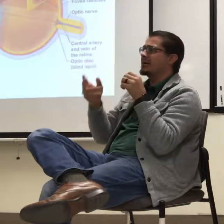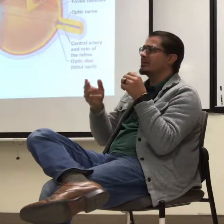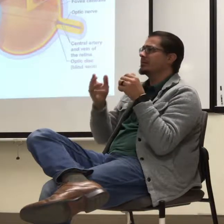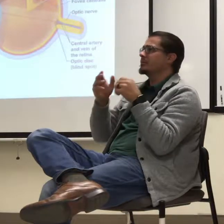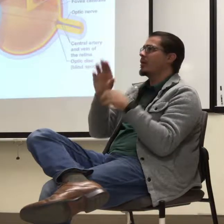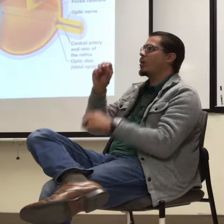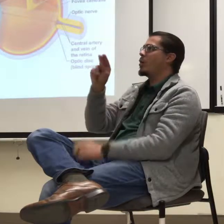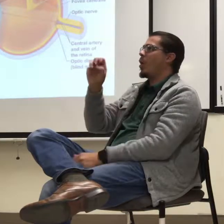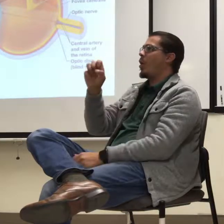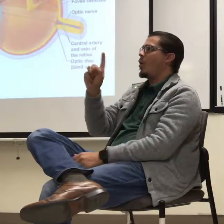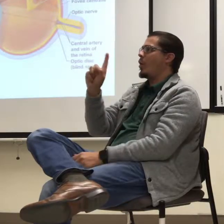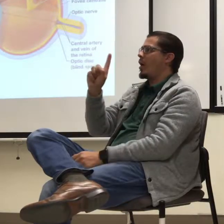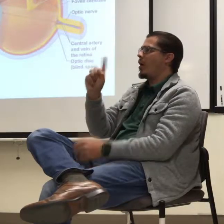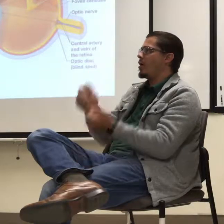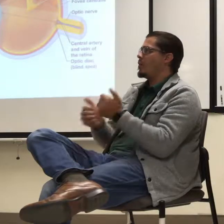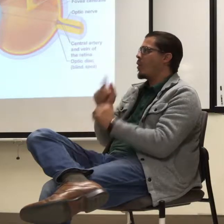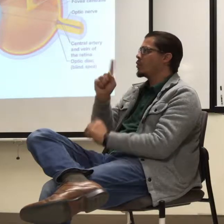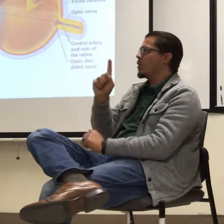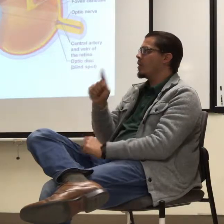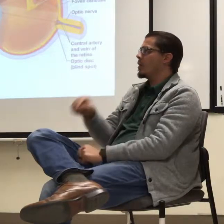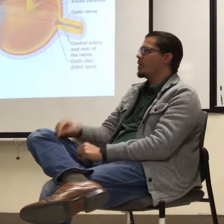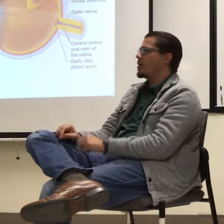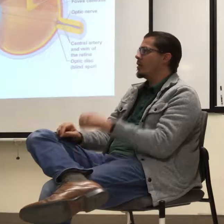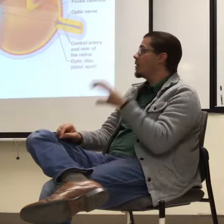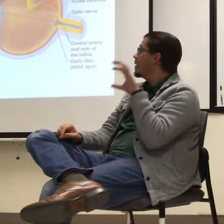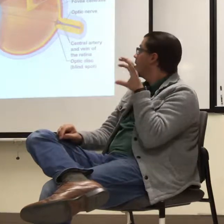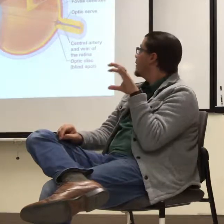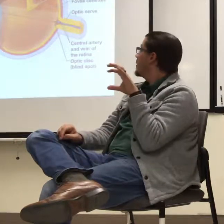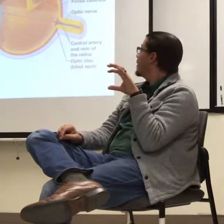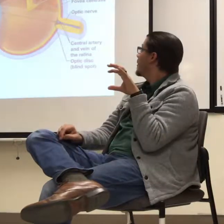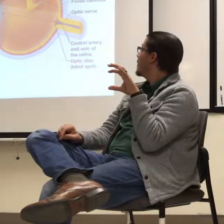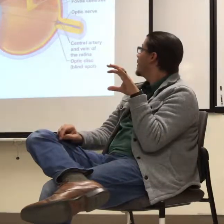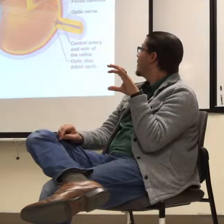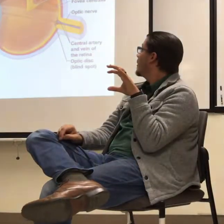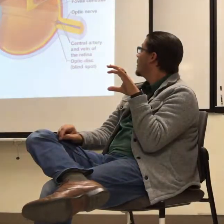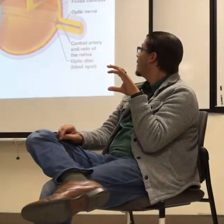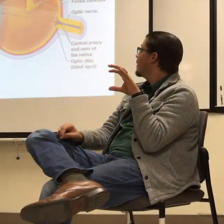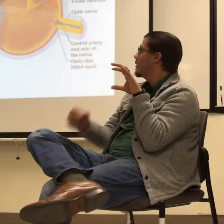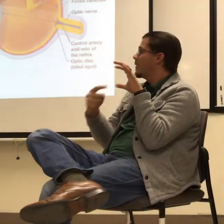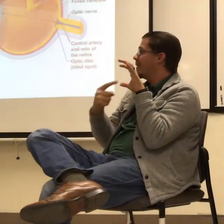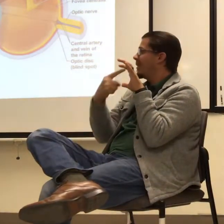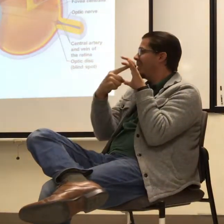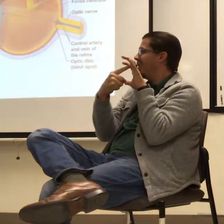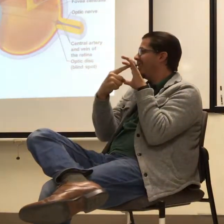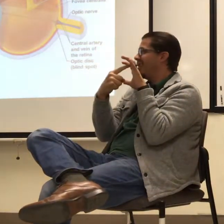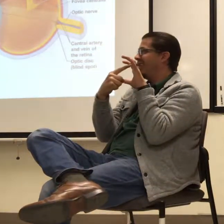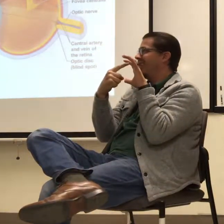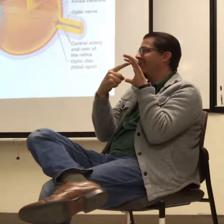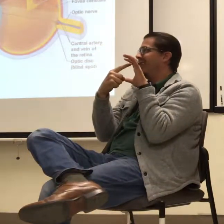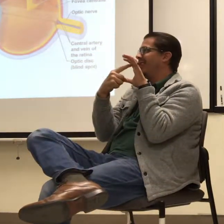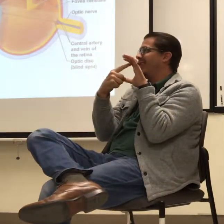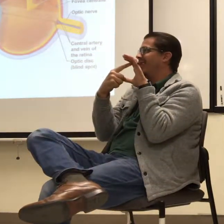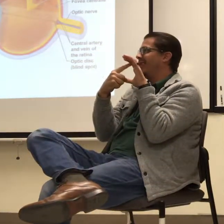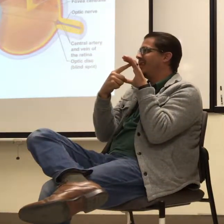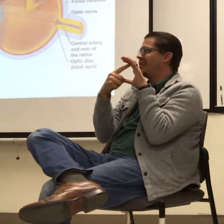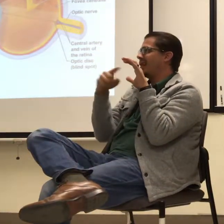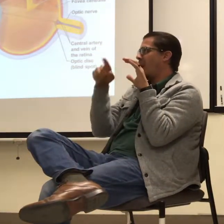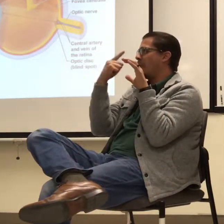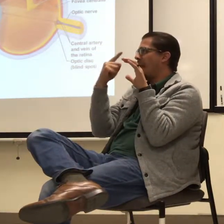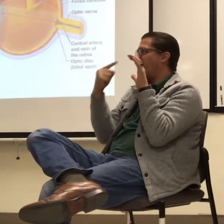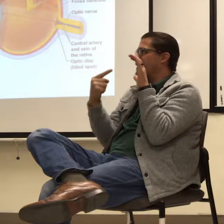cones, actually, there's a little point right off to the side there. I'll just draw it as a little black